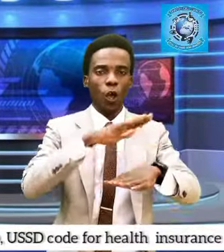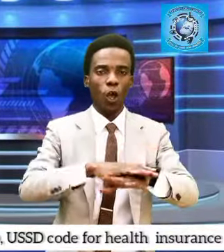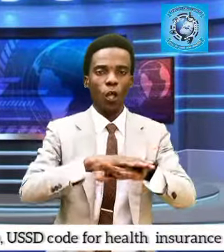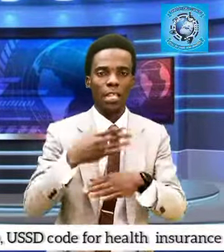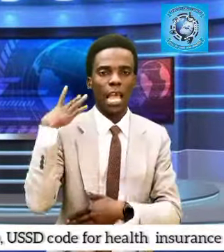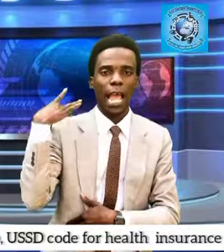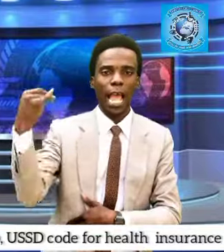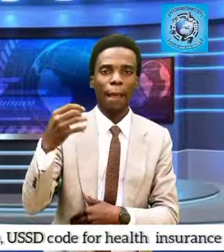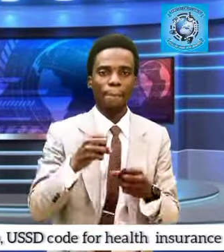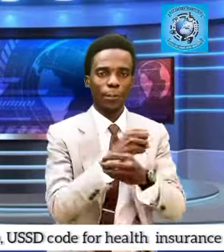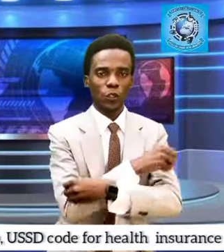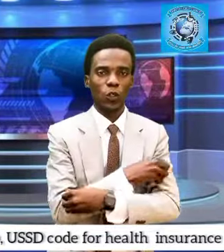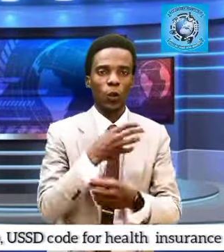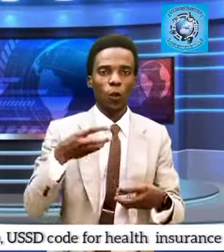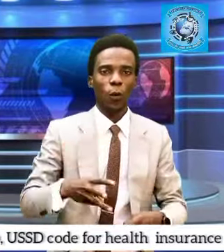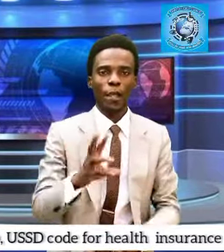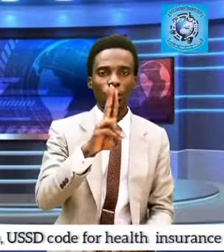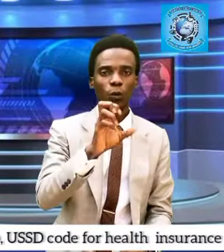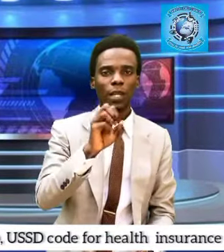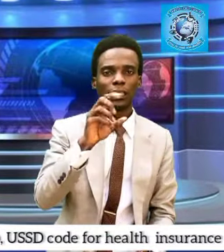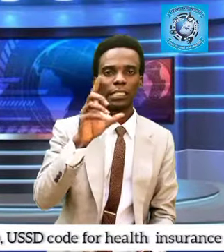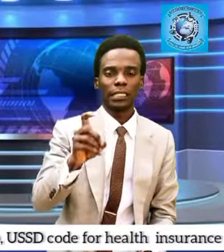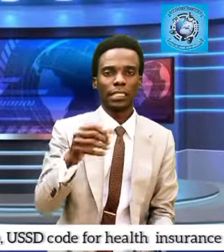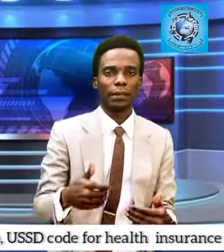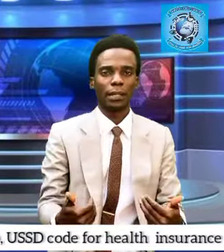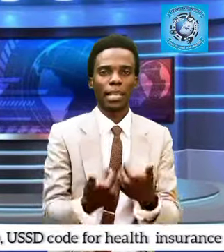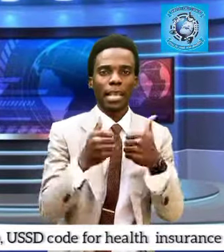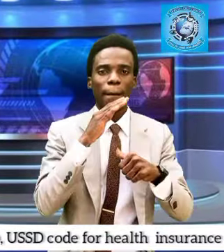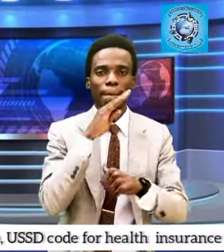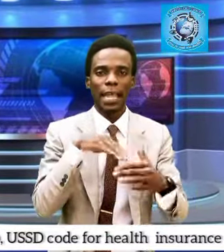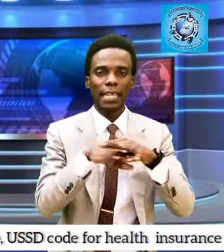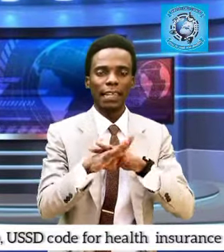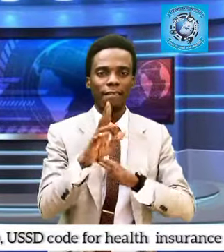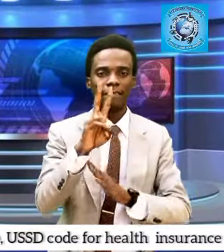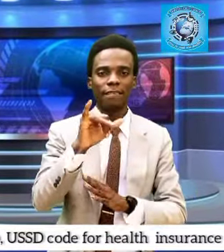App Store, while the USSD channel can be accessed via